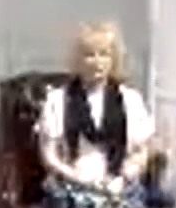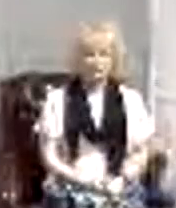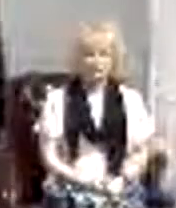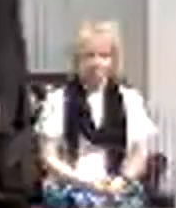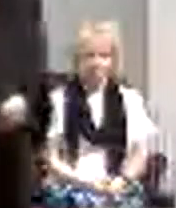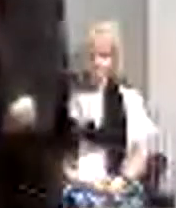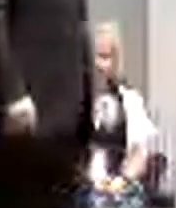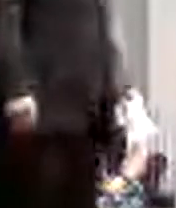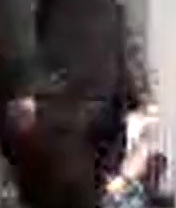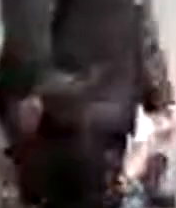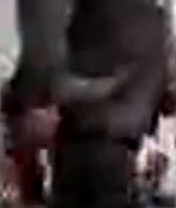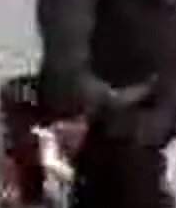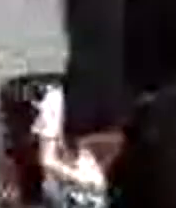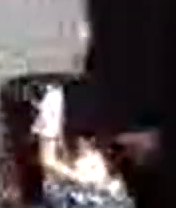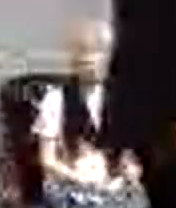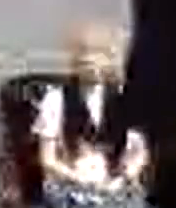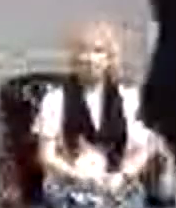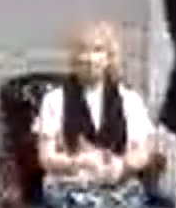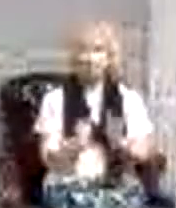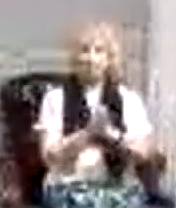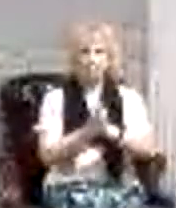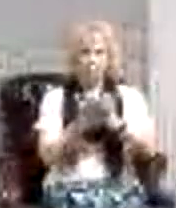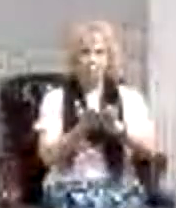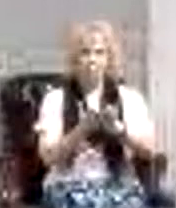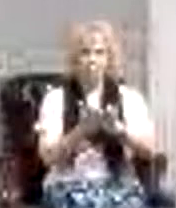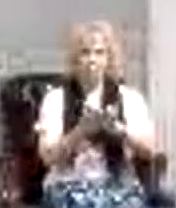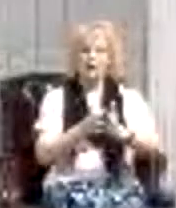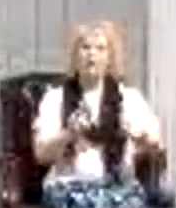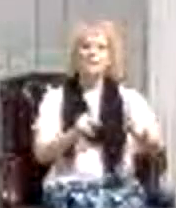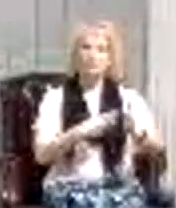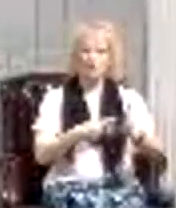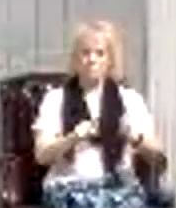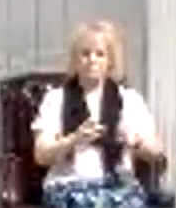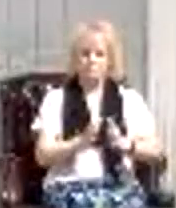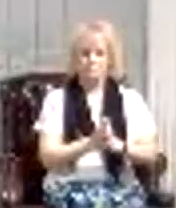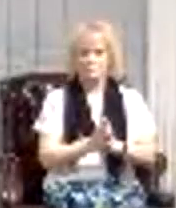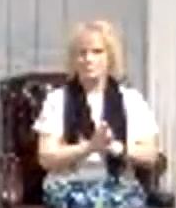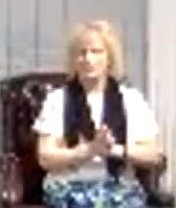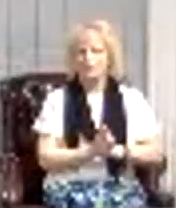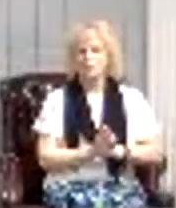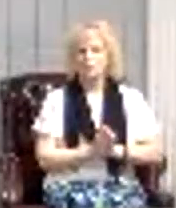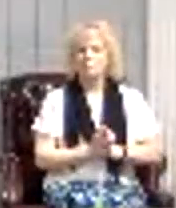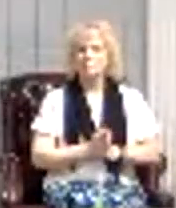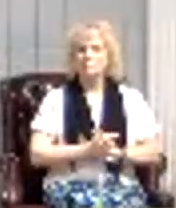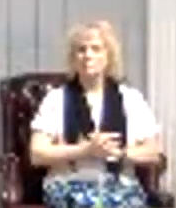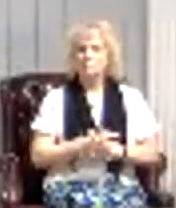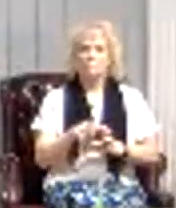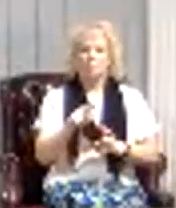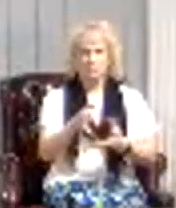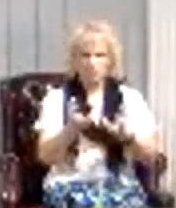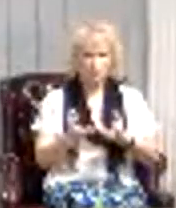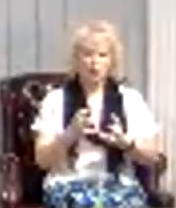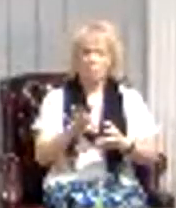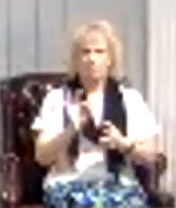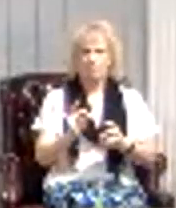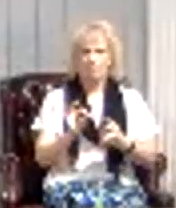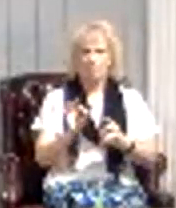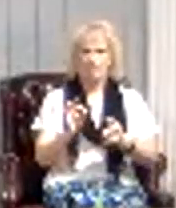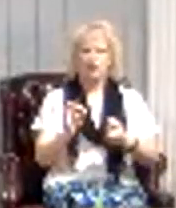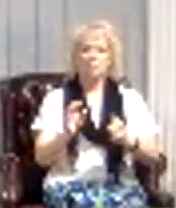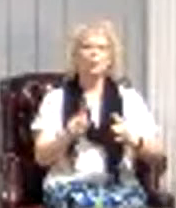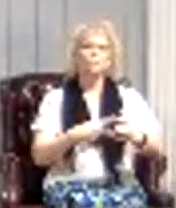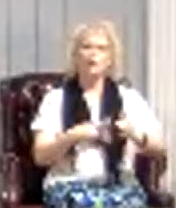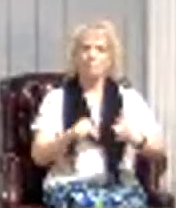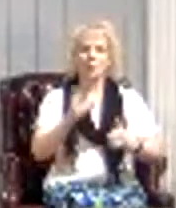Amen. Open your Bibles today in the book of Psalms. Psalms. And you're going to want to find Psalm